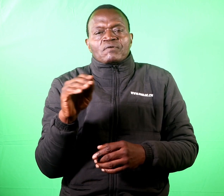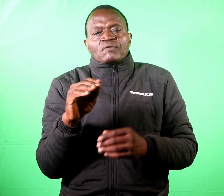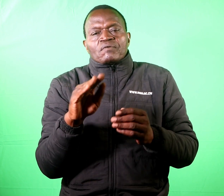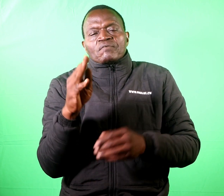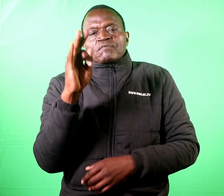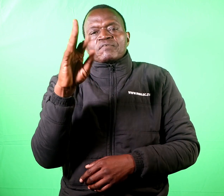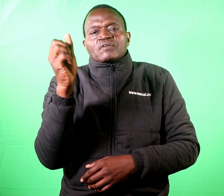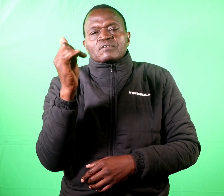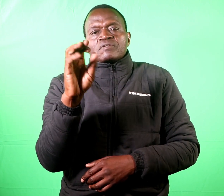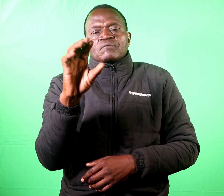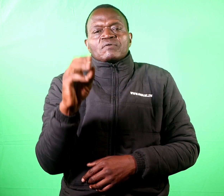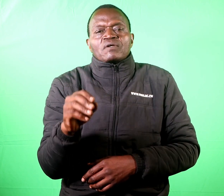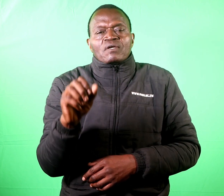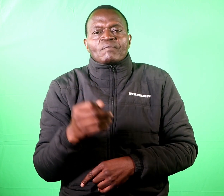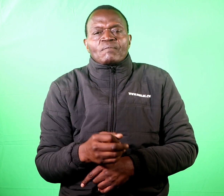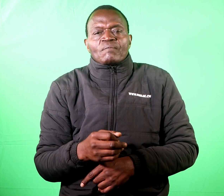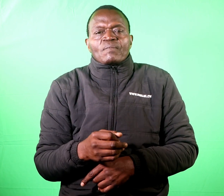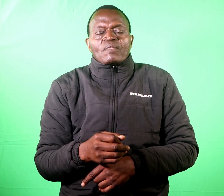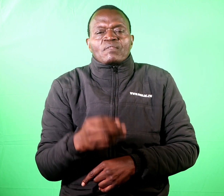@FNC Zimbabwe. WhatsApp